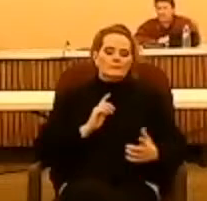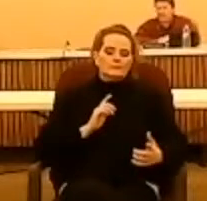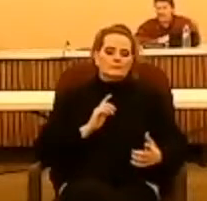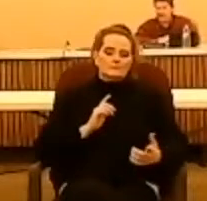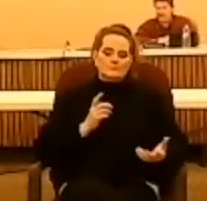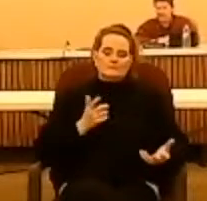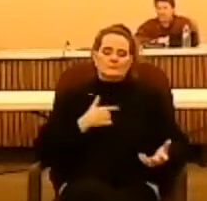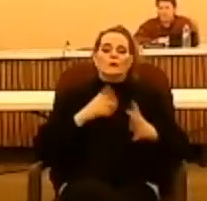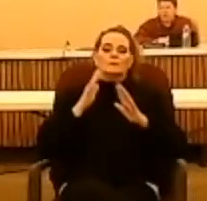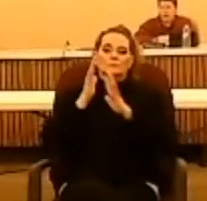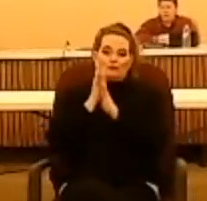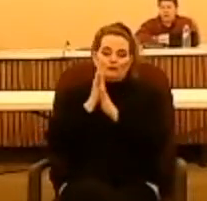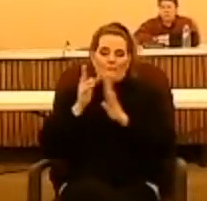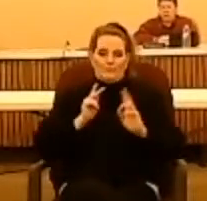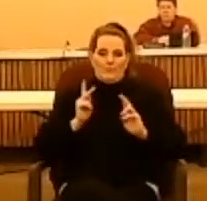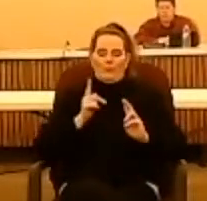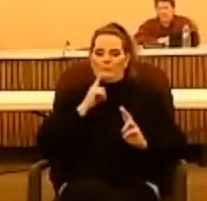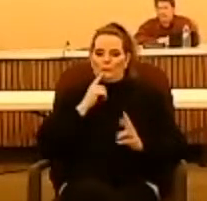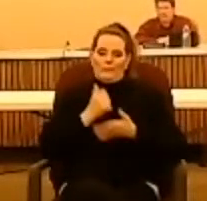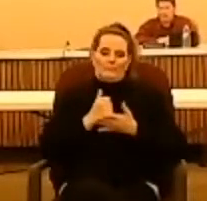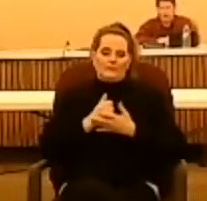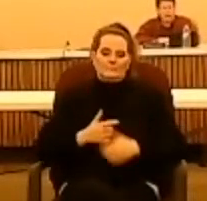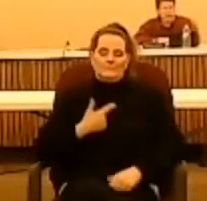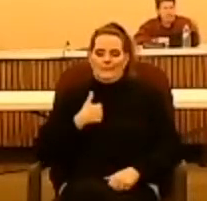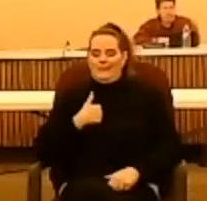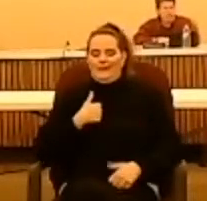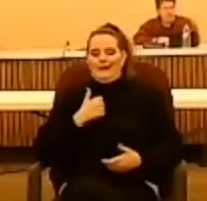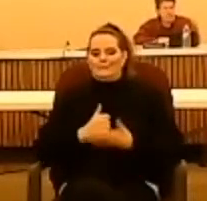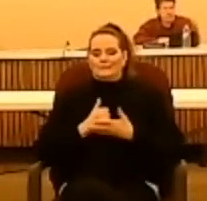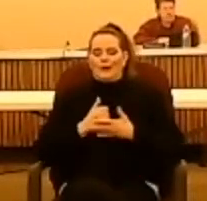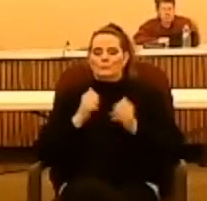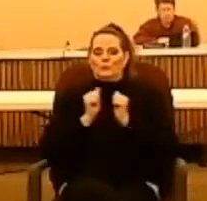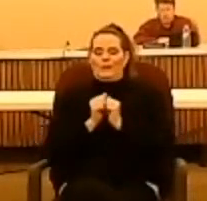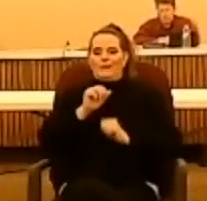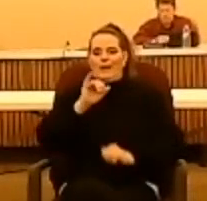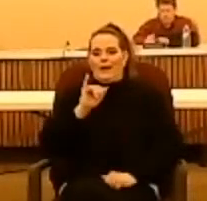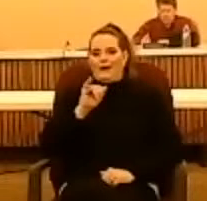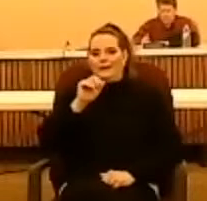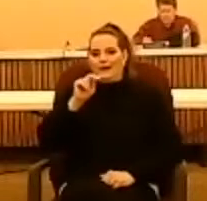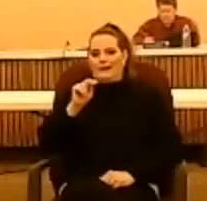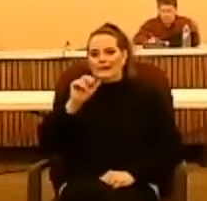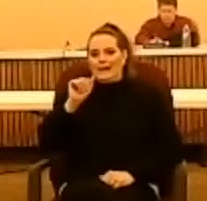folks. I just helped with the IMA portion of it, so.